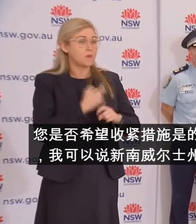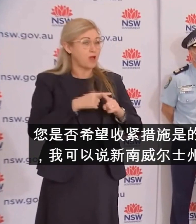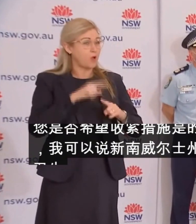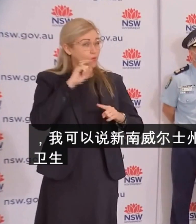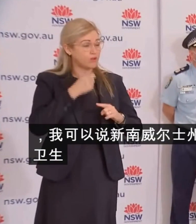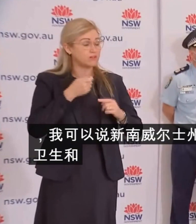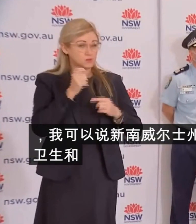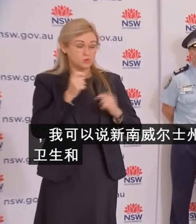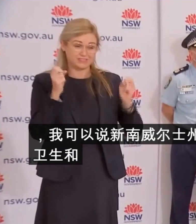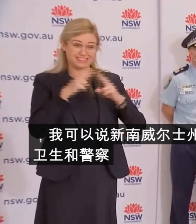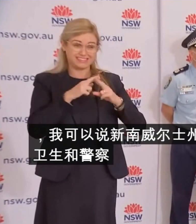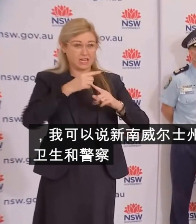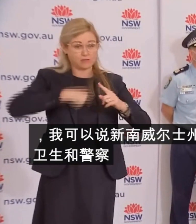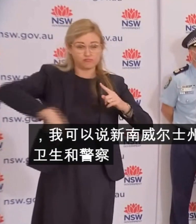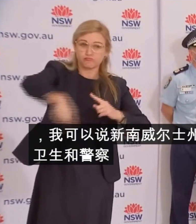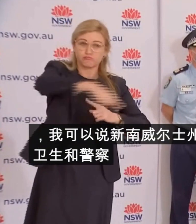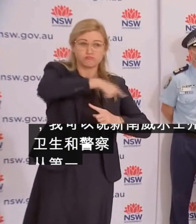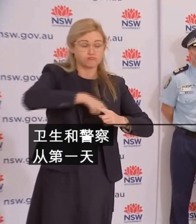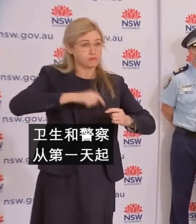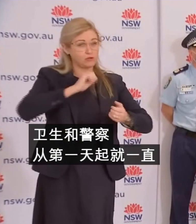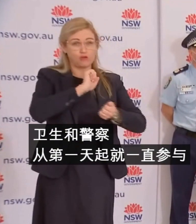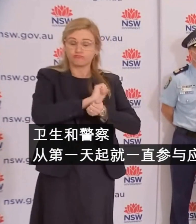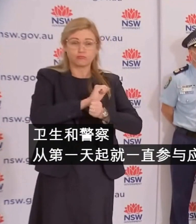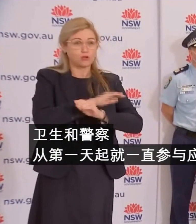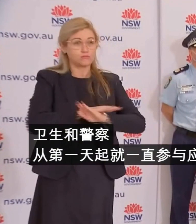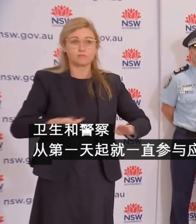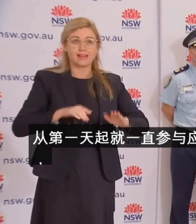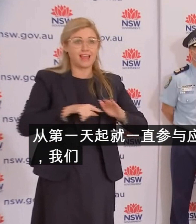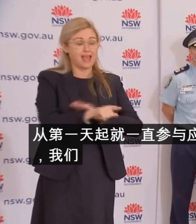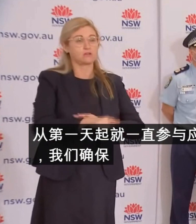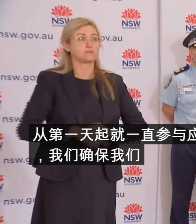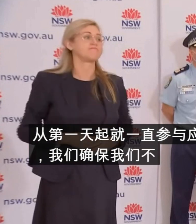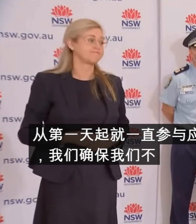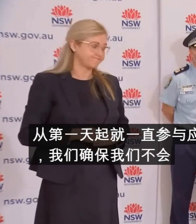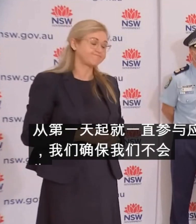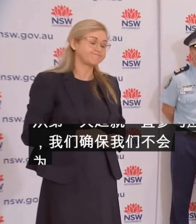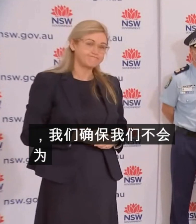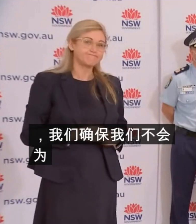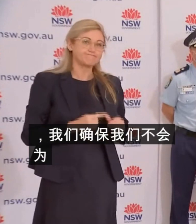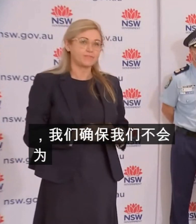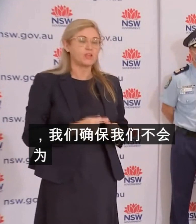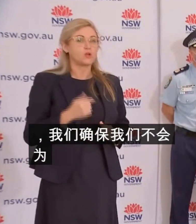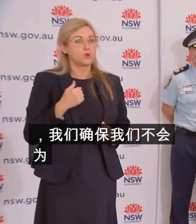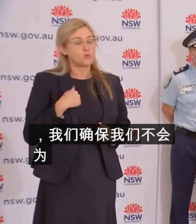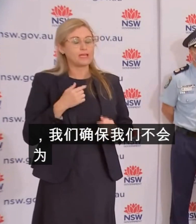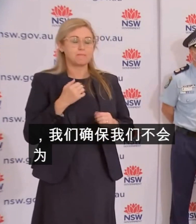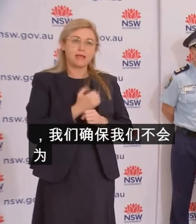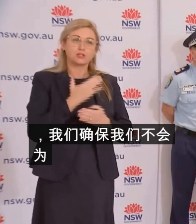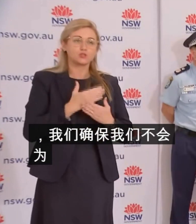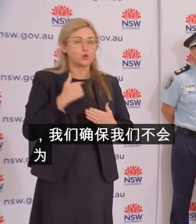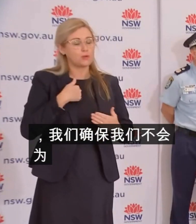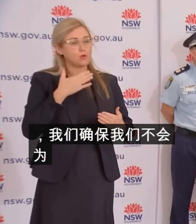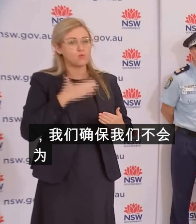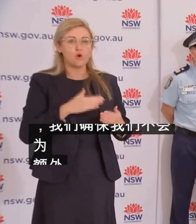New South Wales Health and Police have been involved in dealing with the pandemic from day one, and we're making sure that we don't leave any stone unturned. In